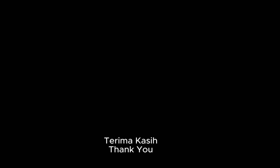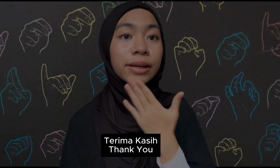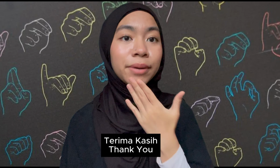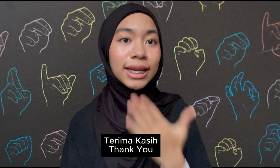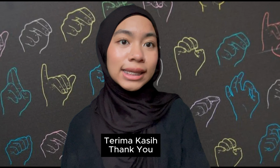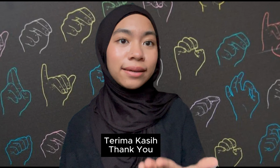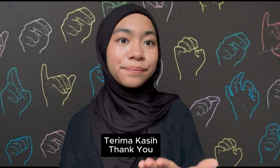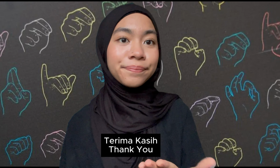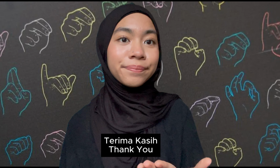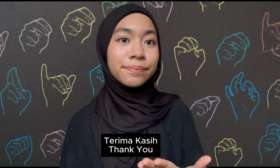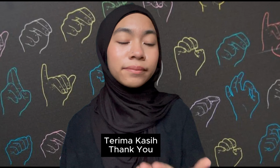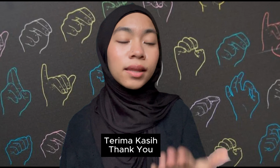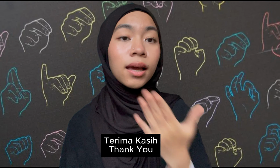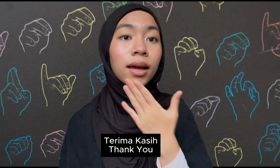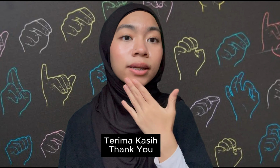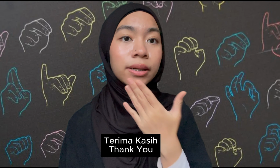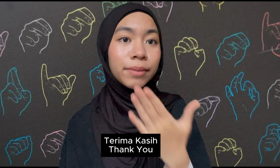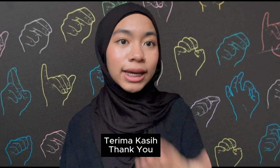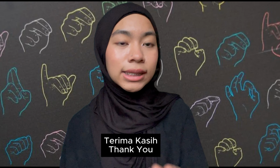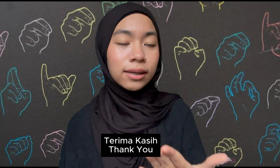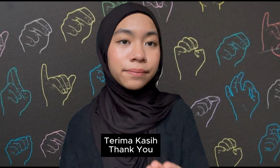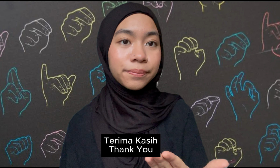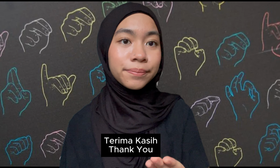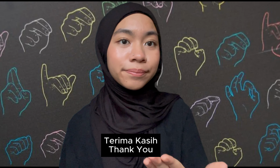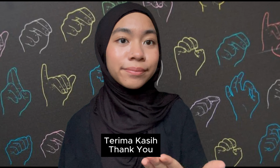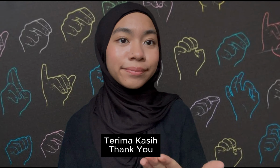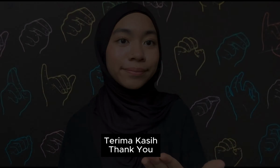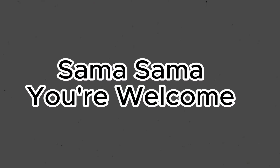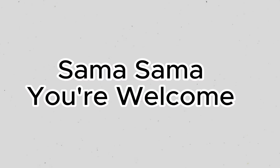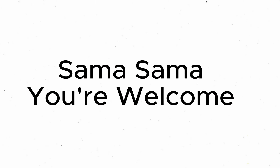Terima kasih. Terima kasih.